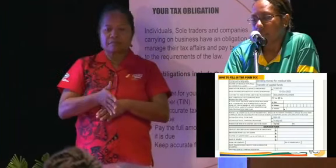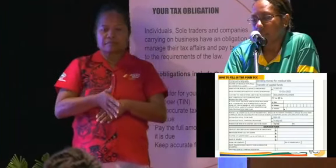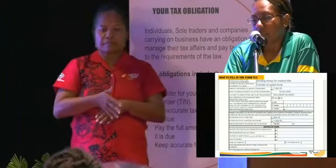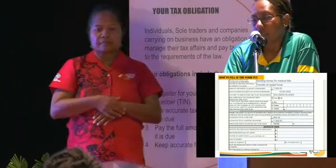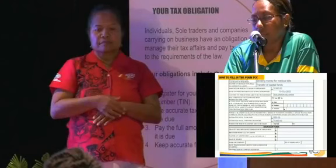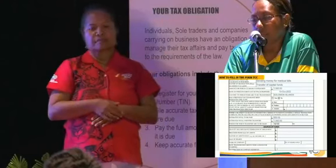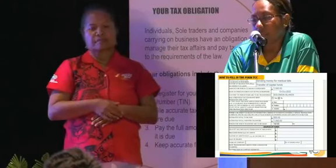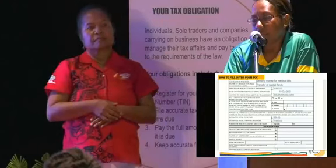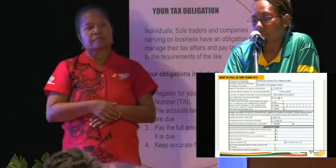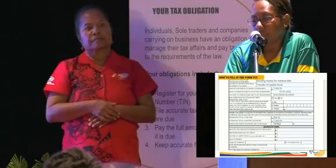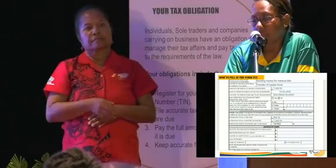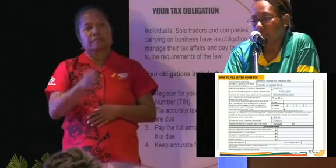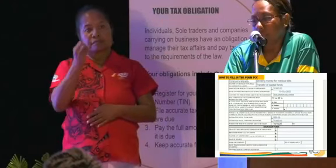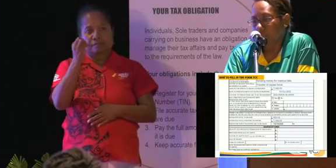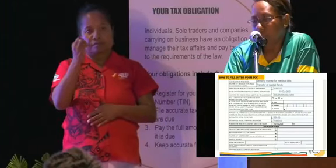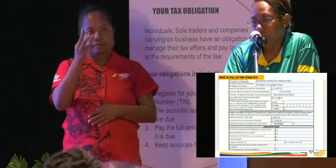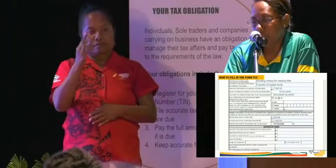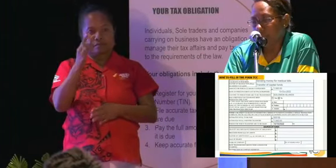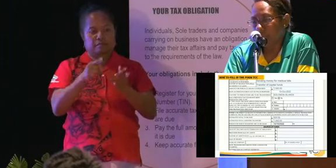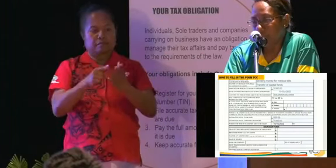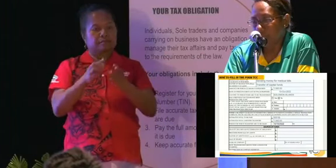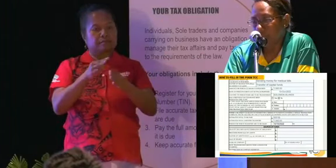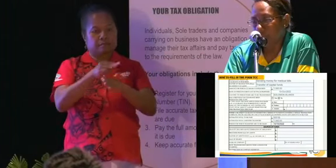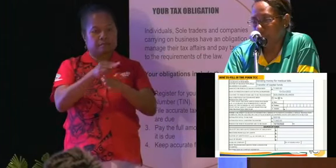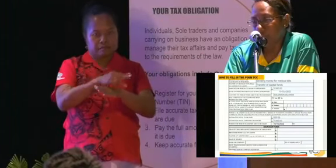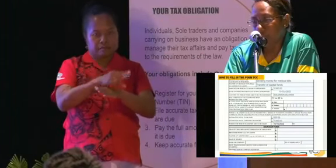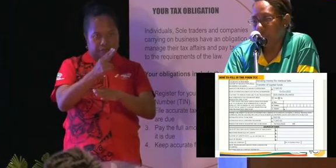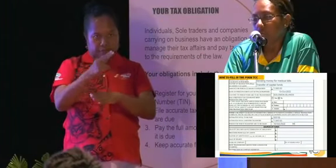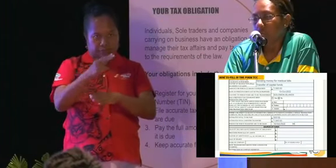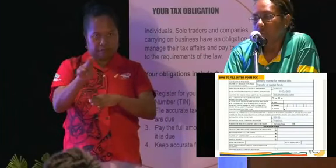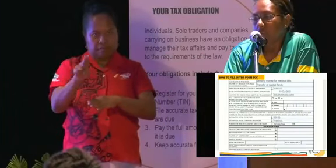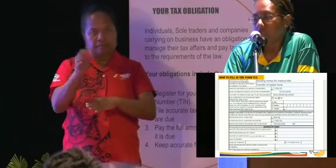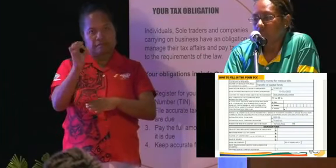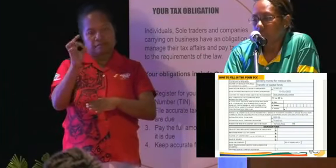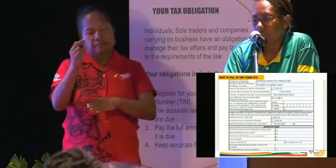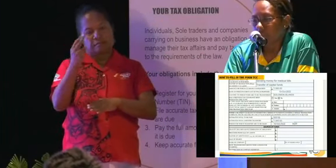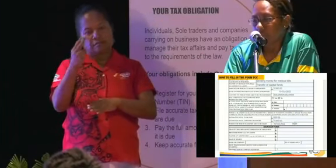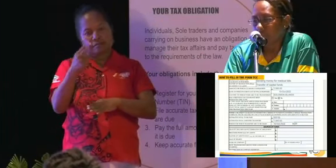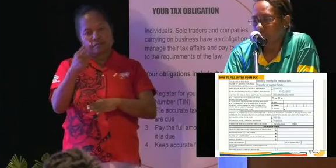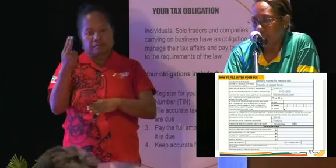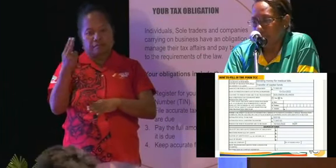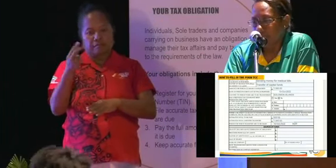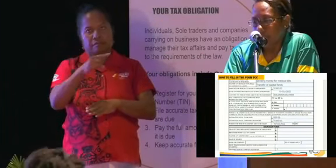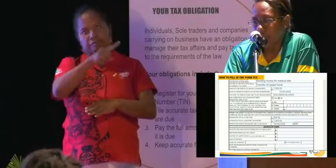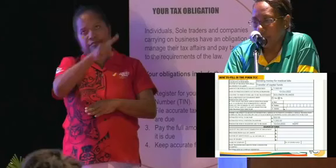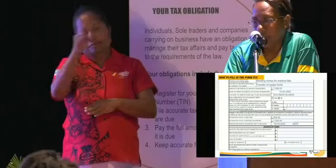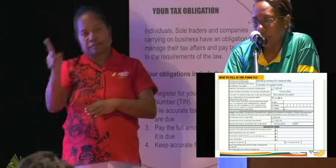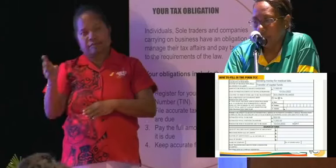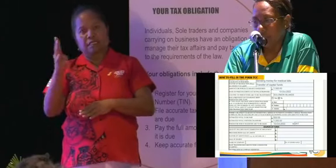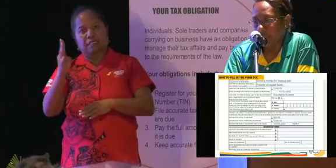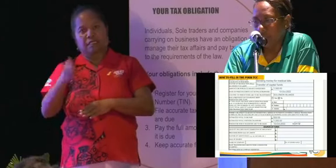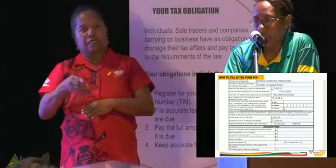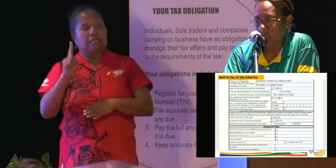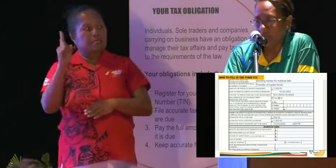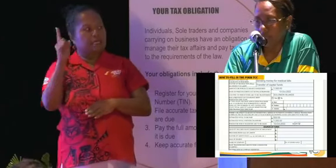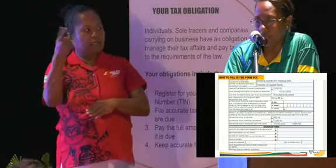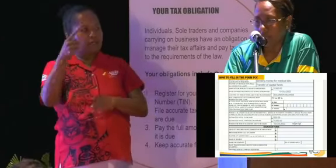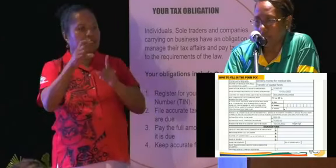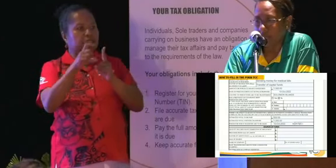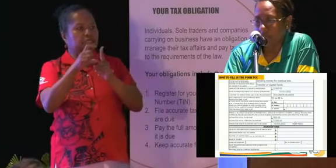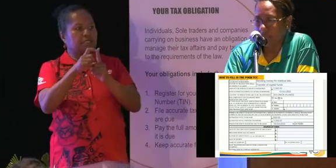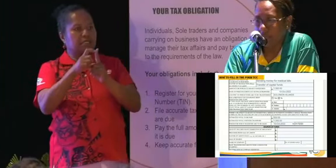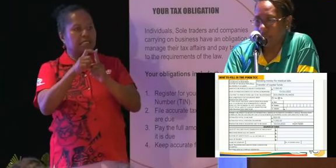So she'll start sending from the 10th of October 2022 to 31st of December